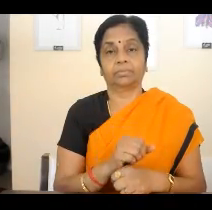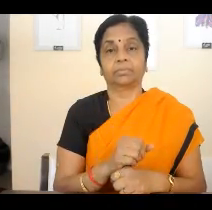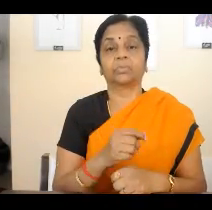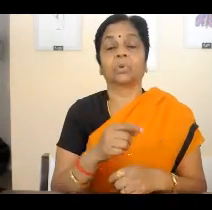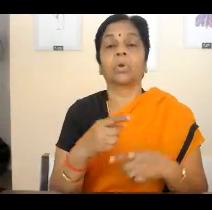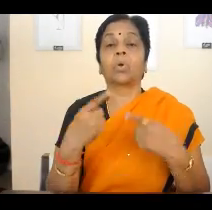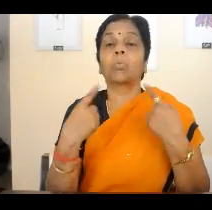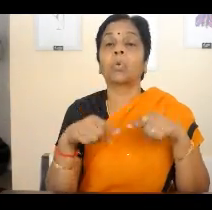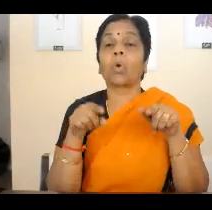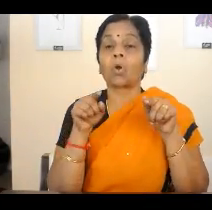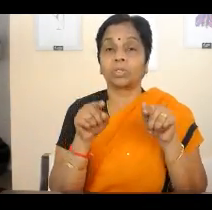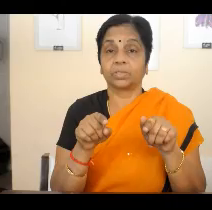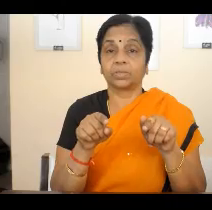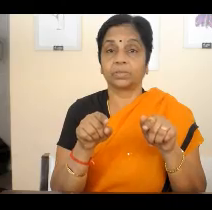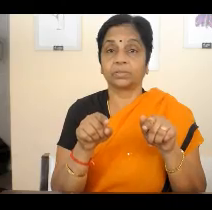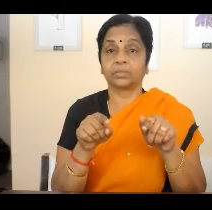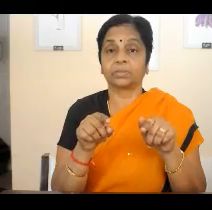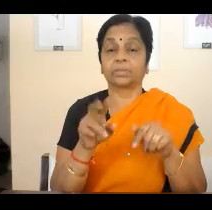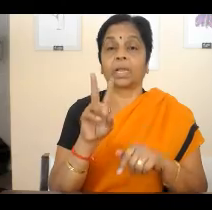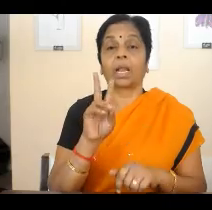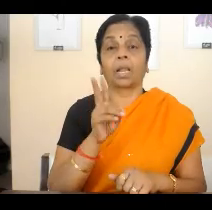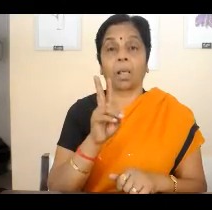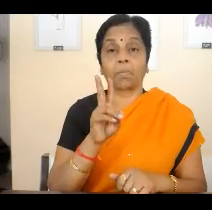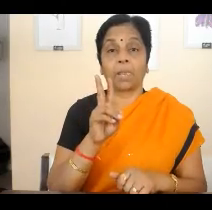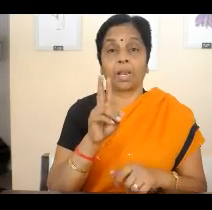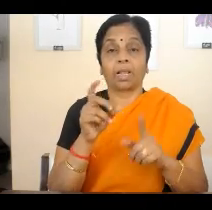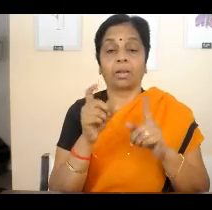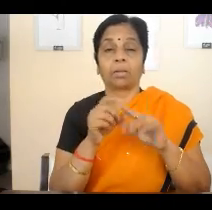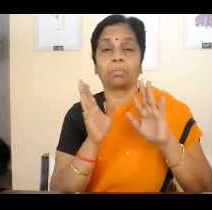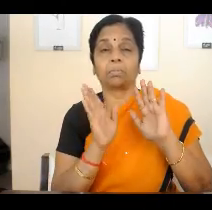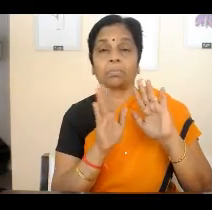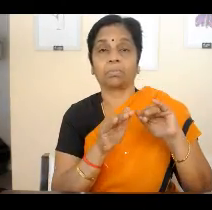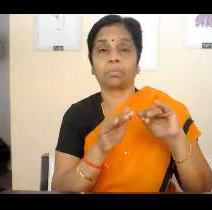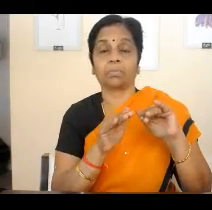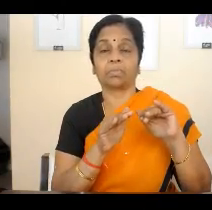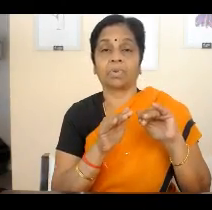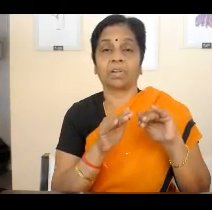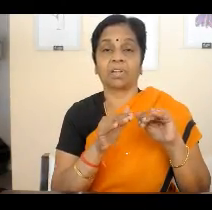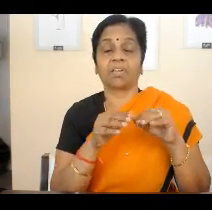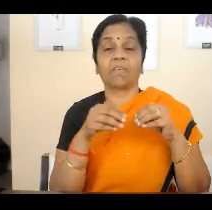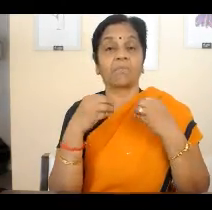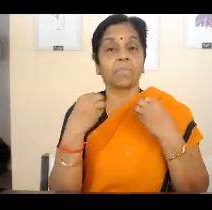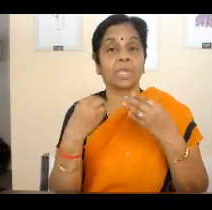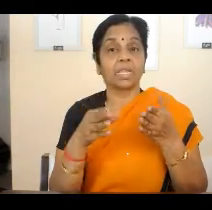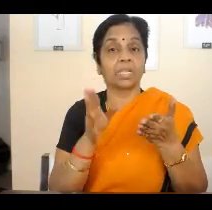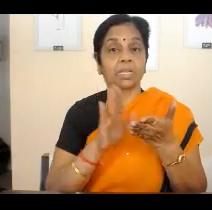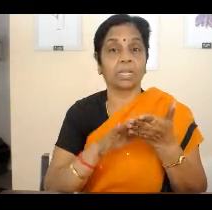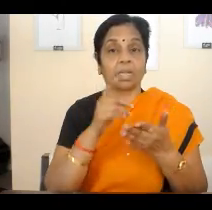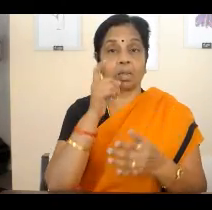Because of the double discrimination faced by women and girls